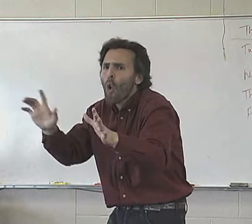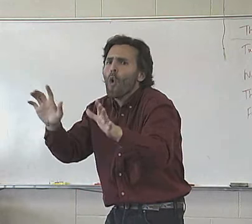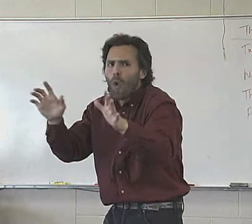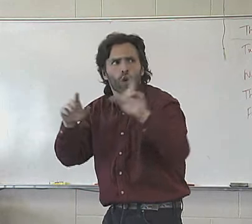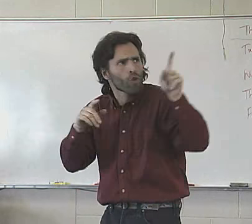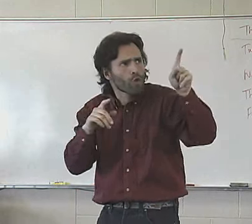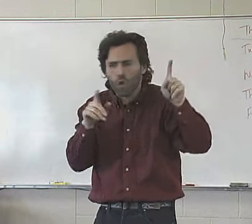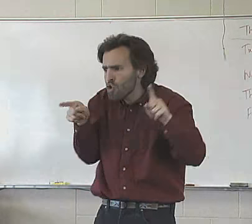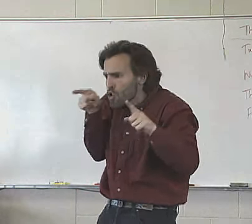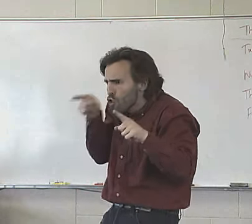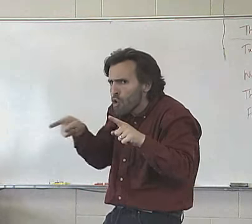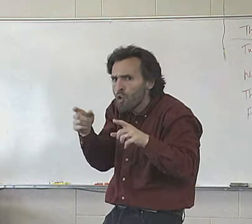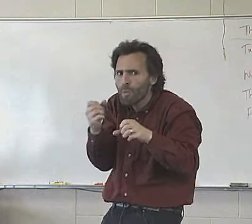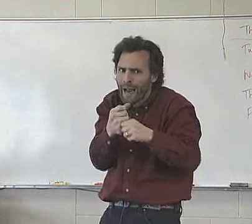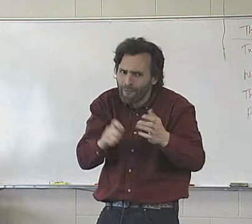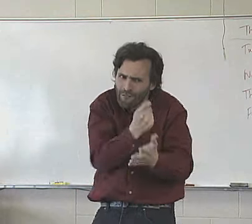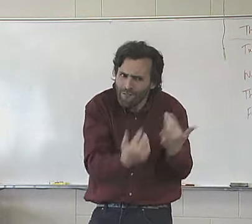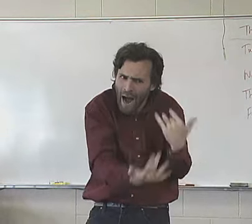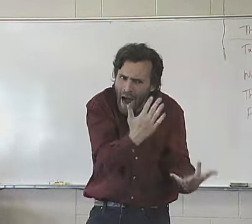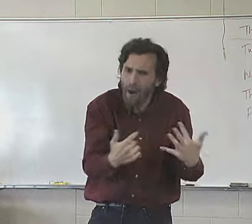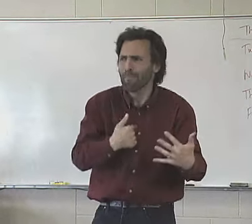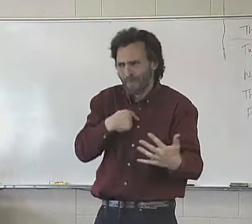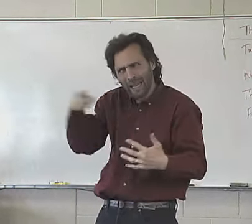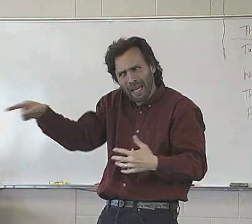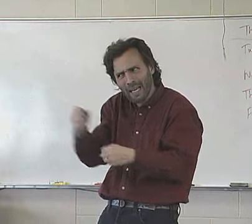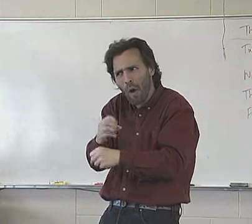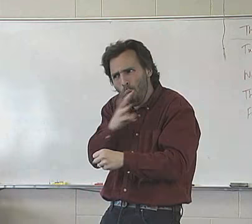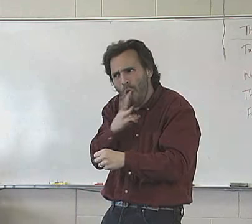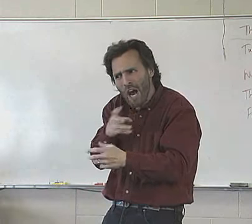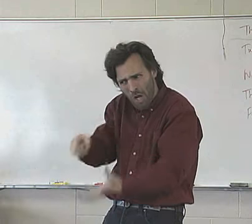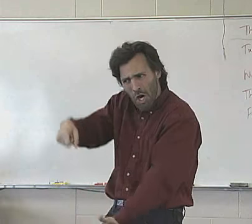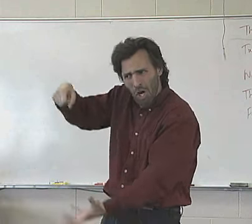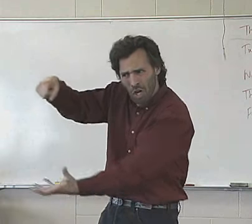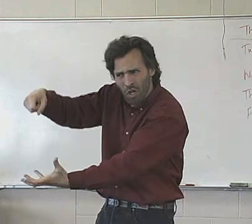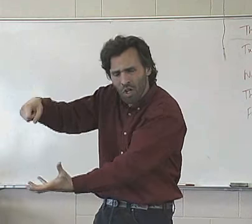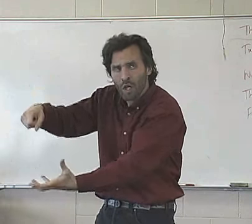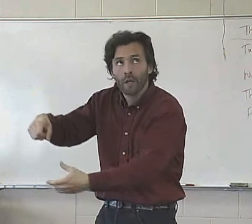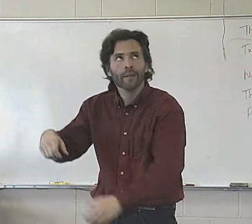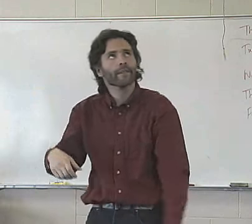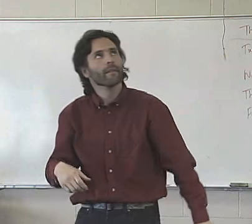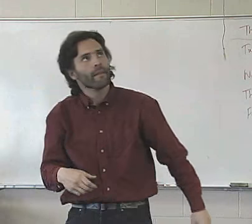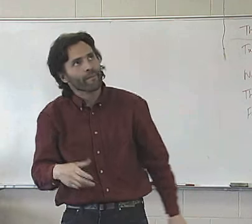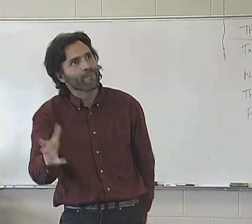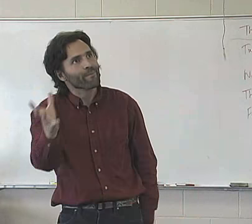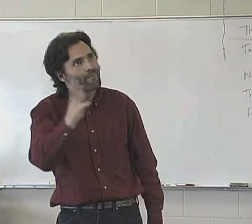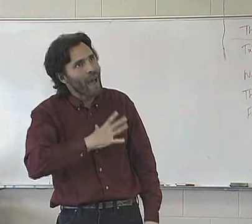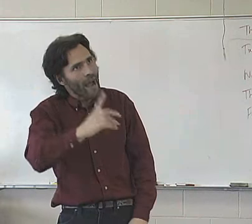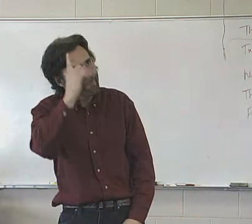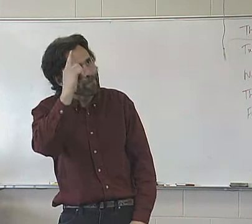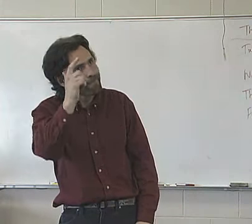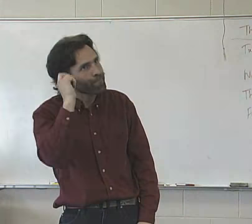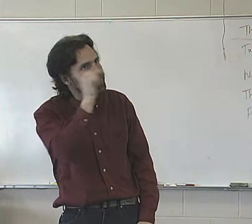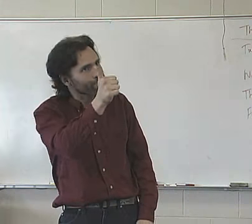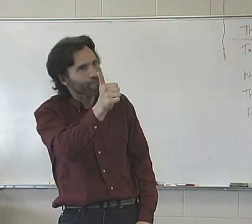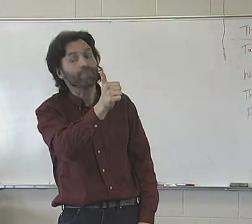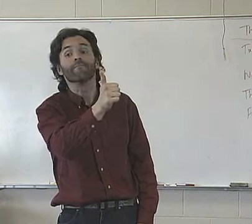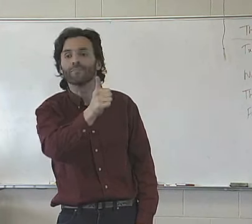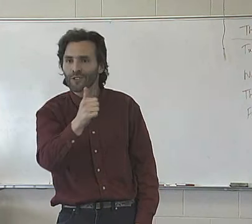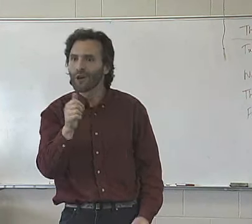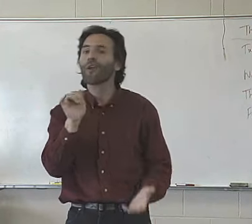and I will go and get water in the bucket?" "Well, suit yourself," said the Ash Lad. And so that's what they did. The